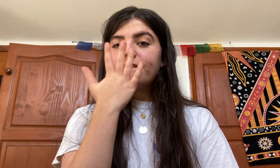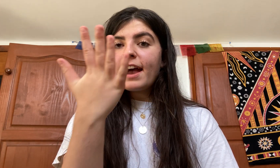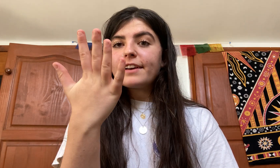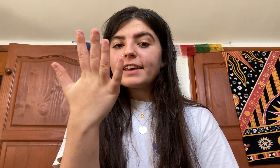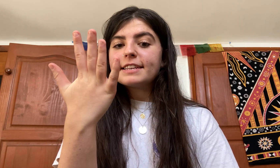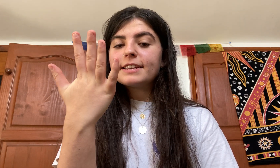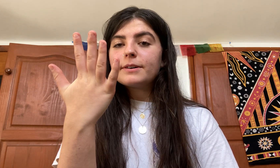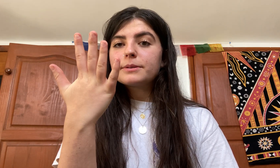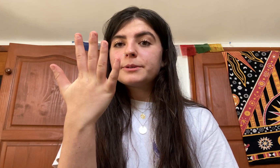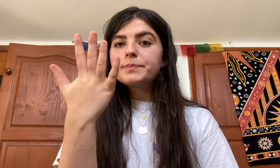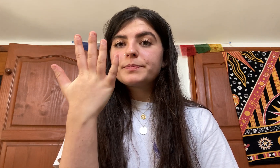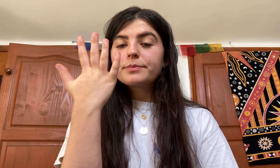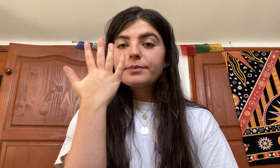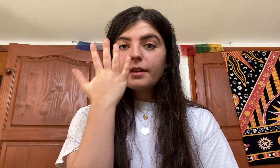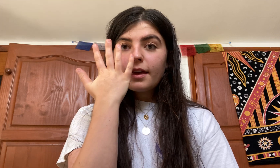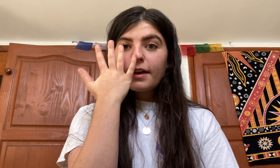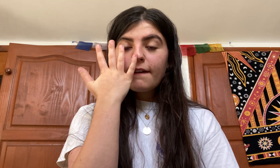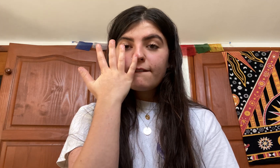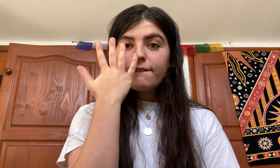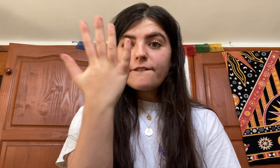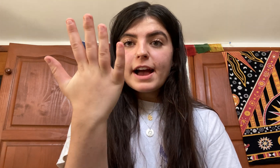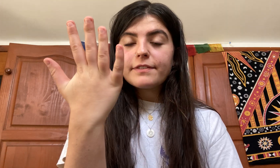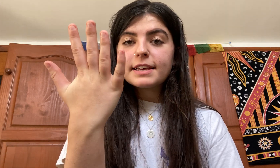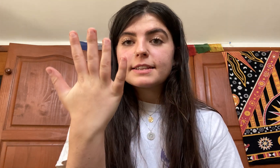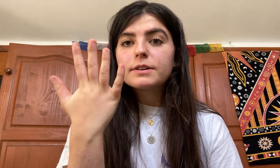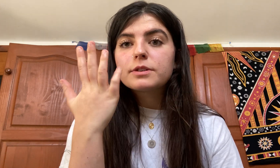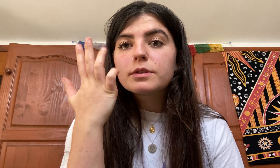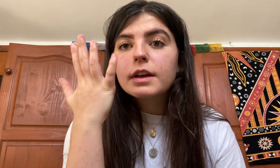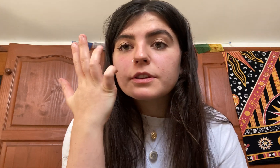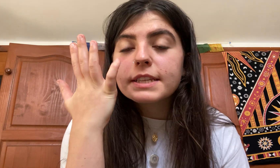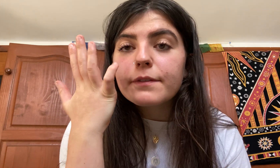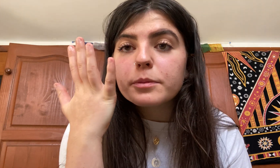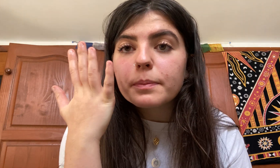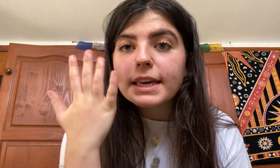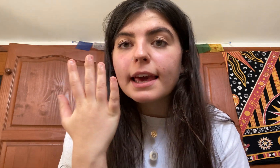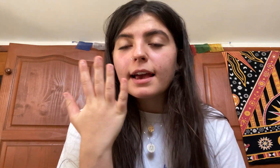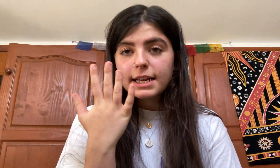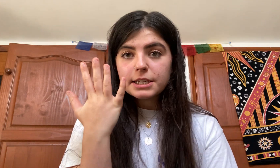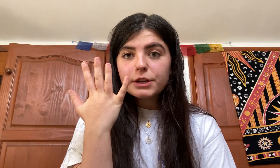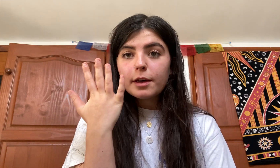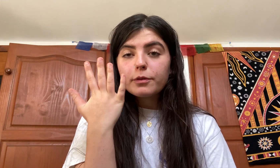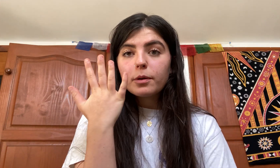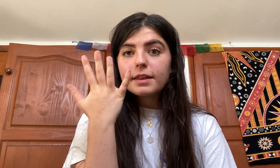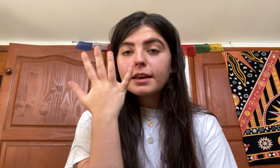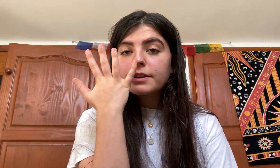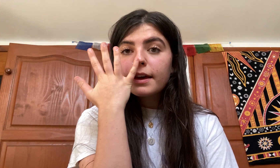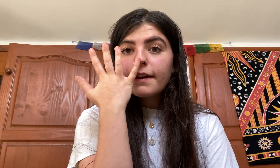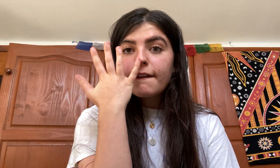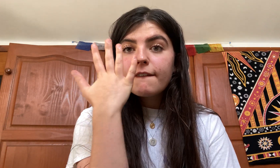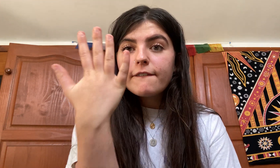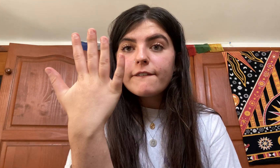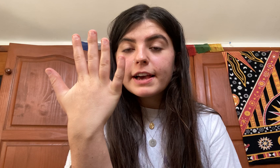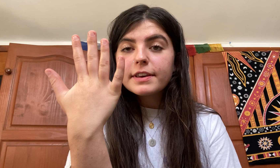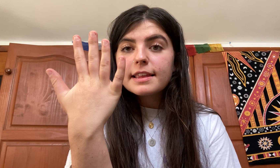5 years old. 5 years old. And you sign from your pinky. I didn't do that before, but that's how you do it. 5 years